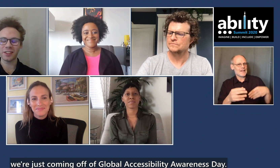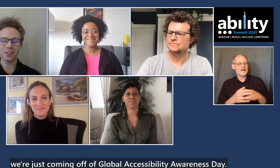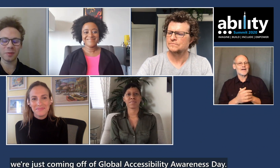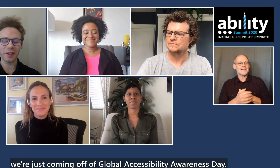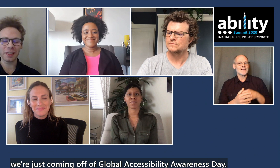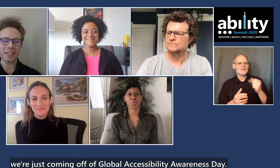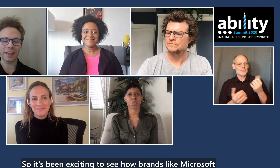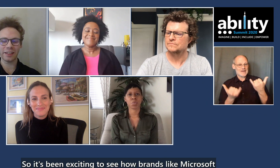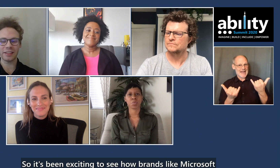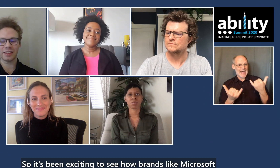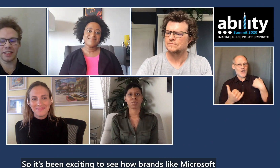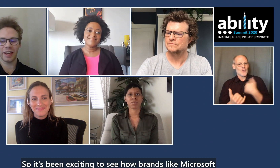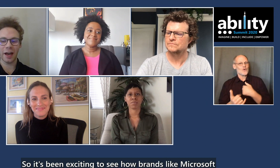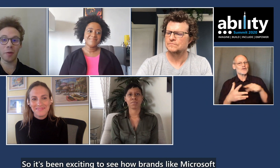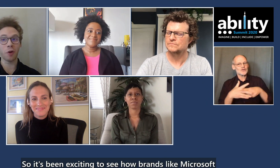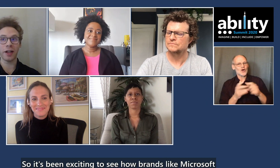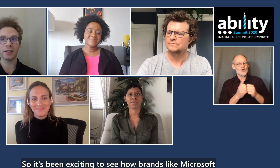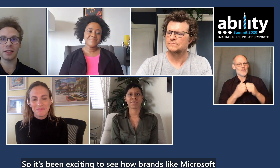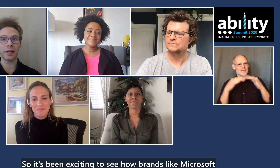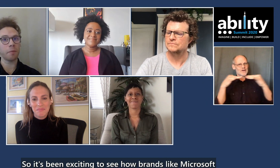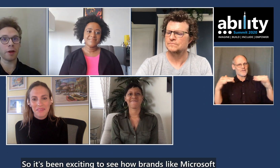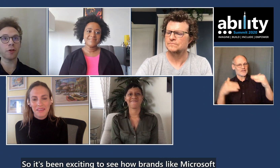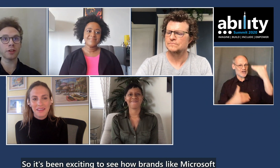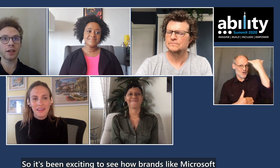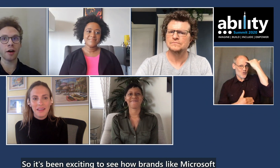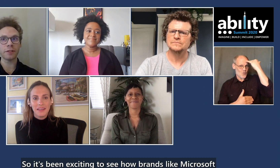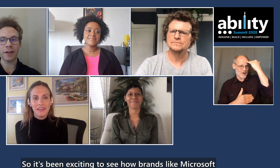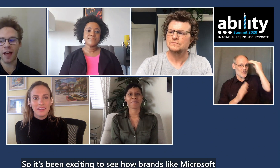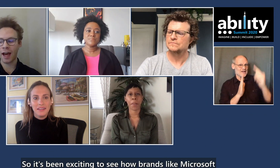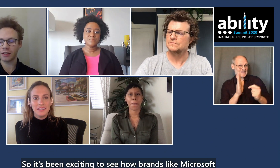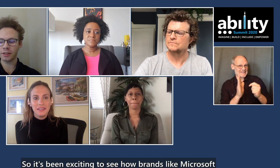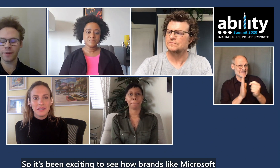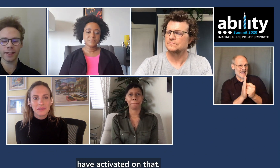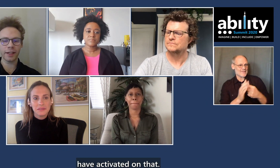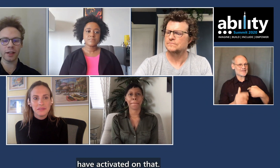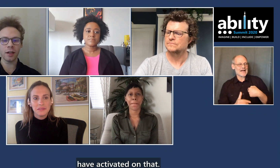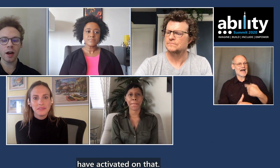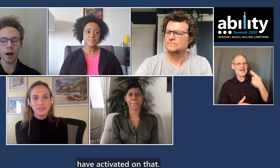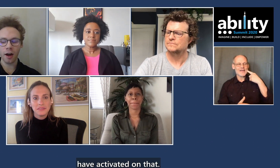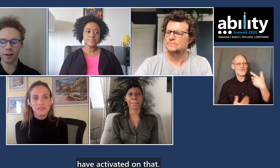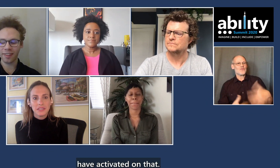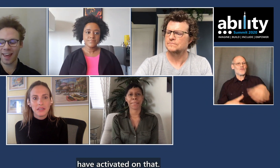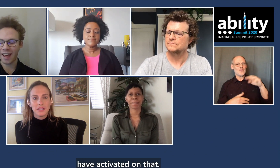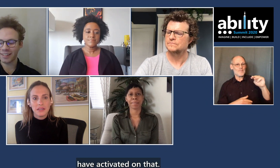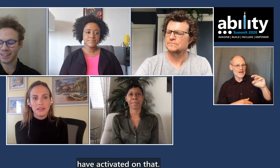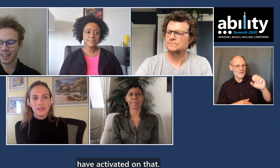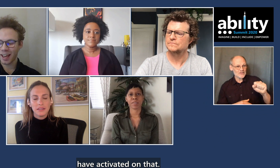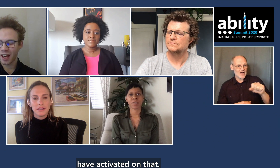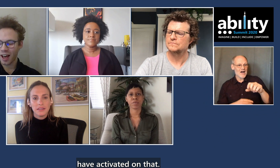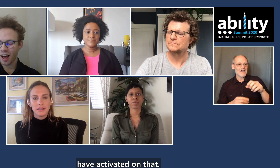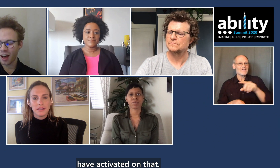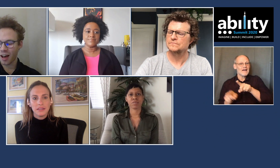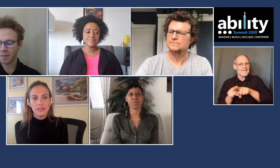Awareness Day, so it's been exciting to see how brands like Microsoft have activated on